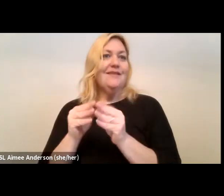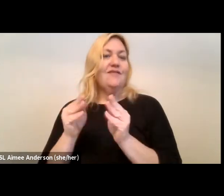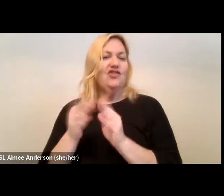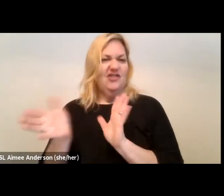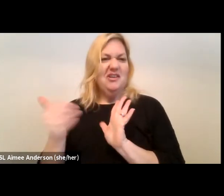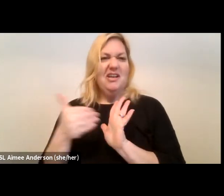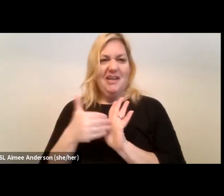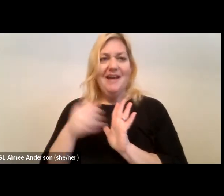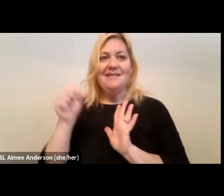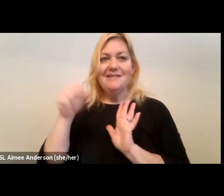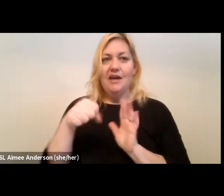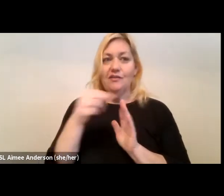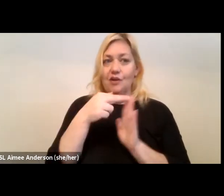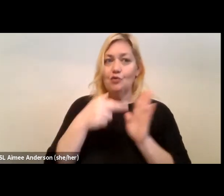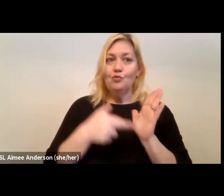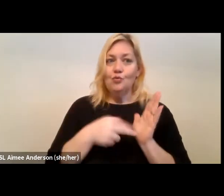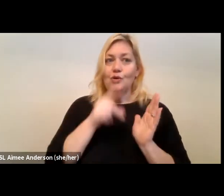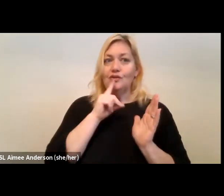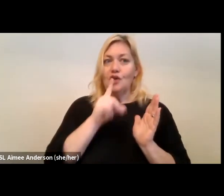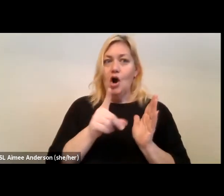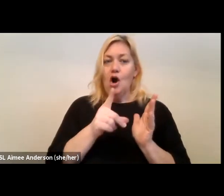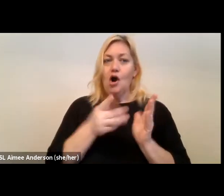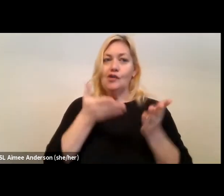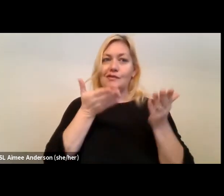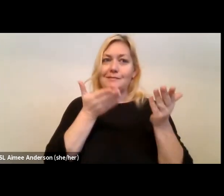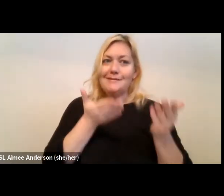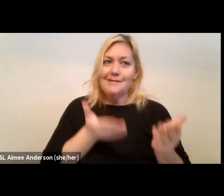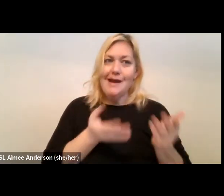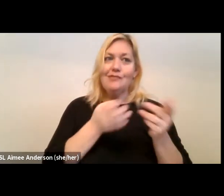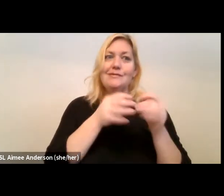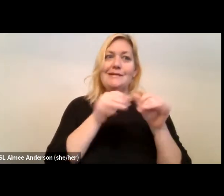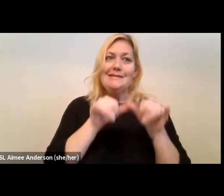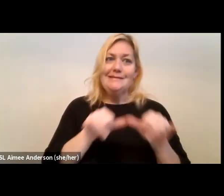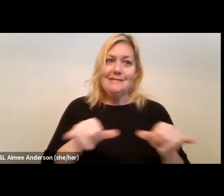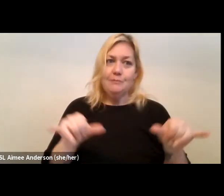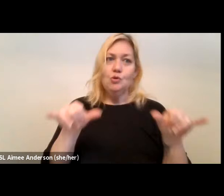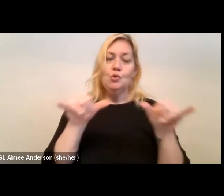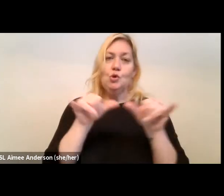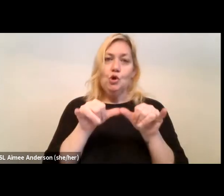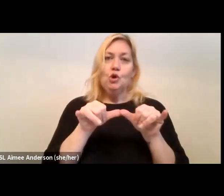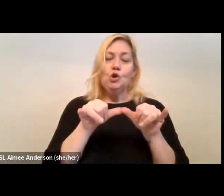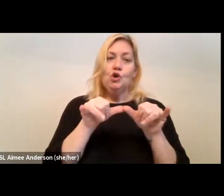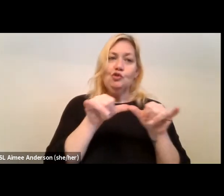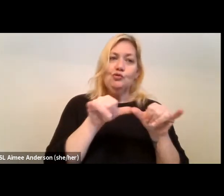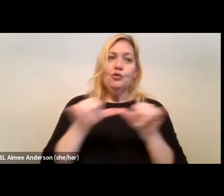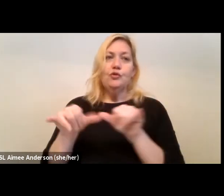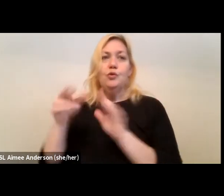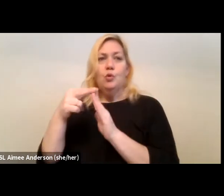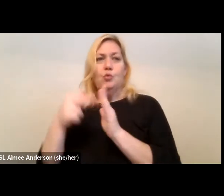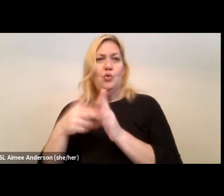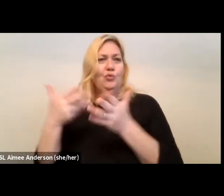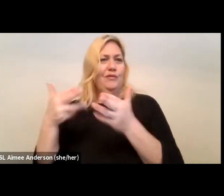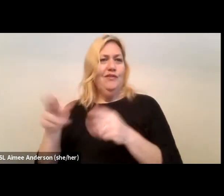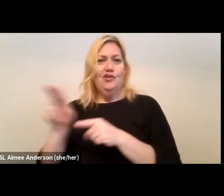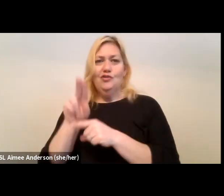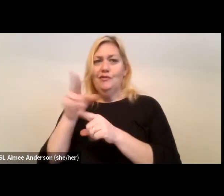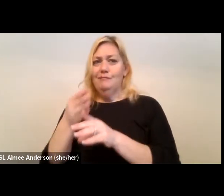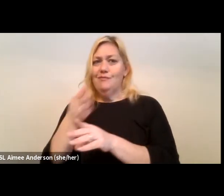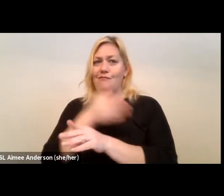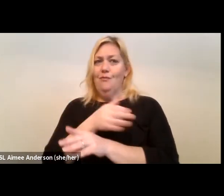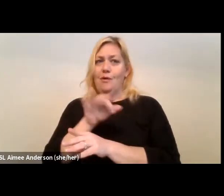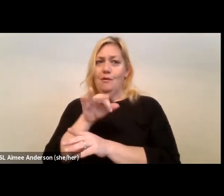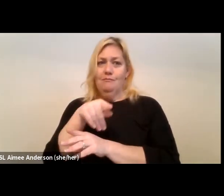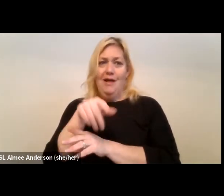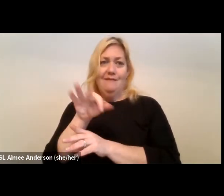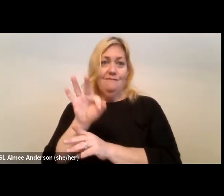again, these rules are substantially similar to rules that we've used for previous platforms.